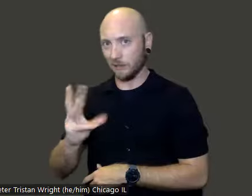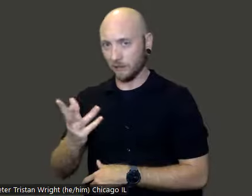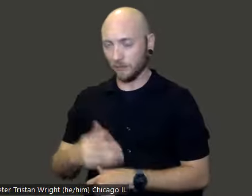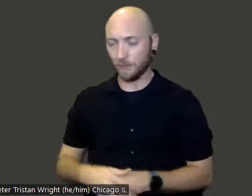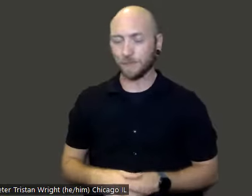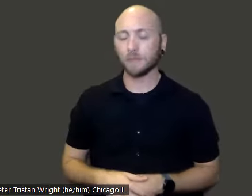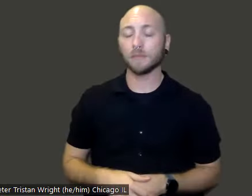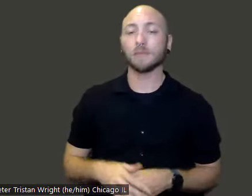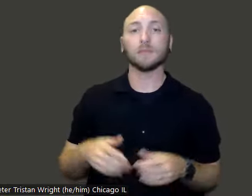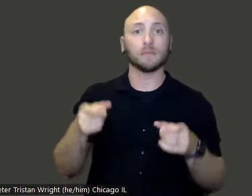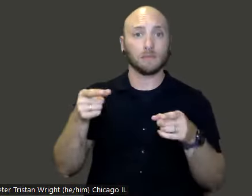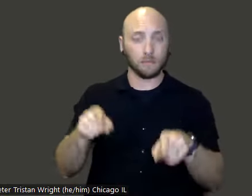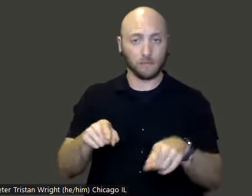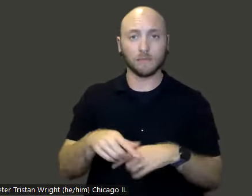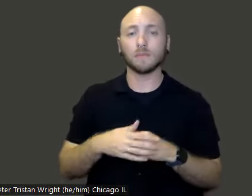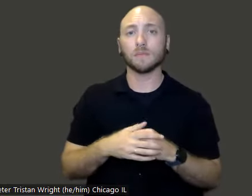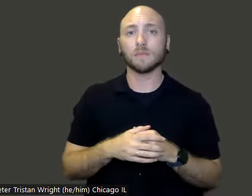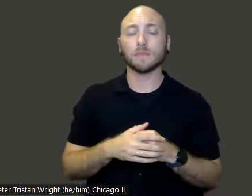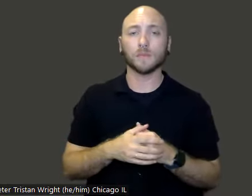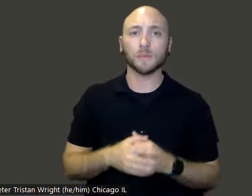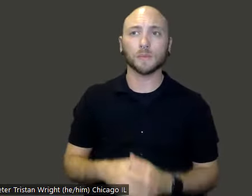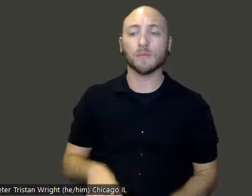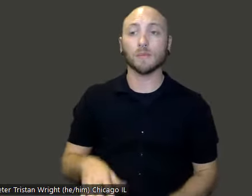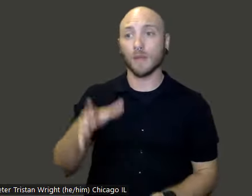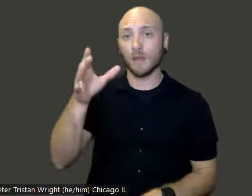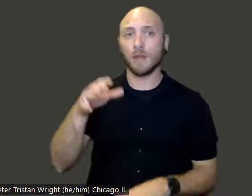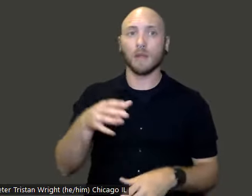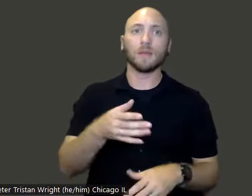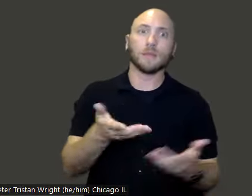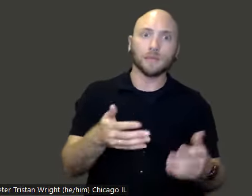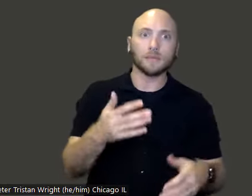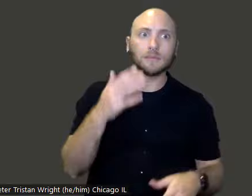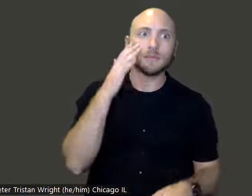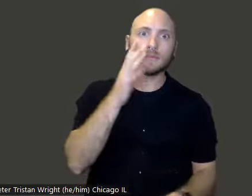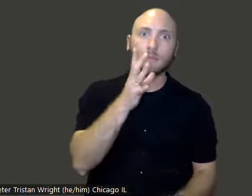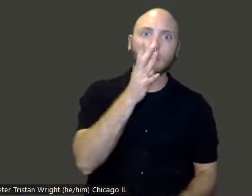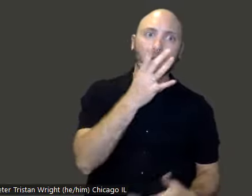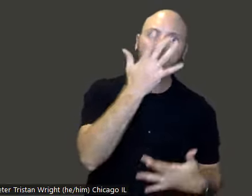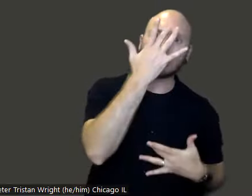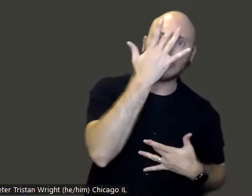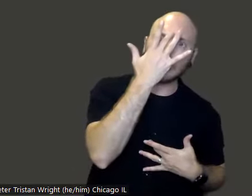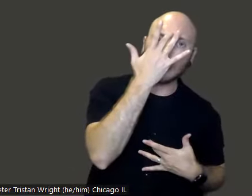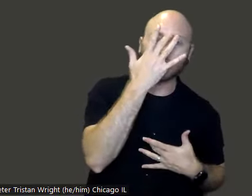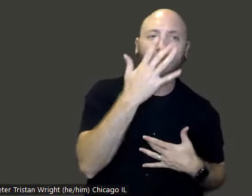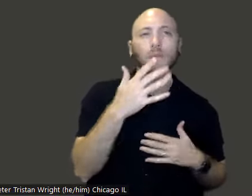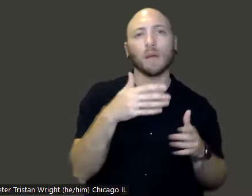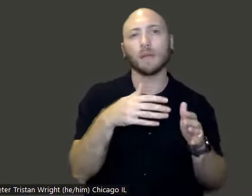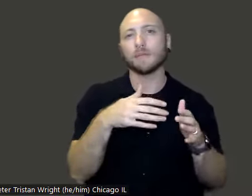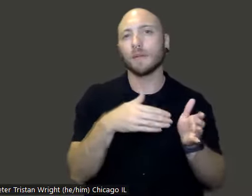So my dad being working full time, my mom, who is in and out of the